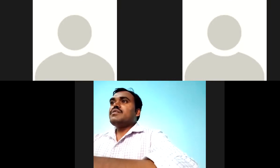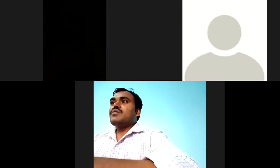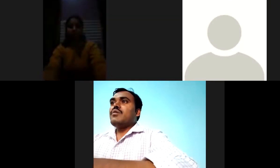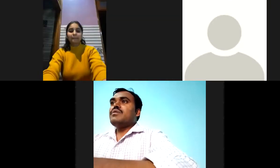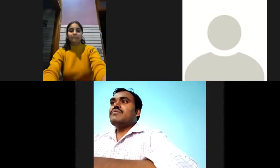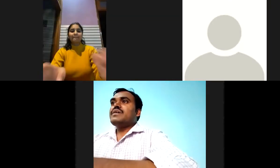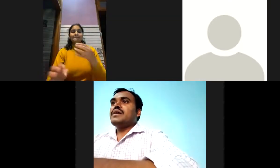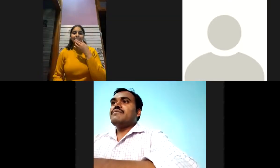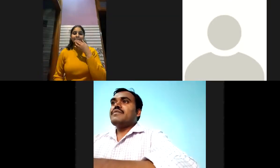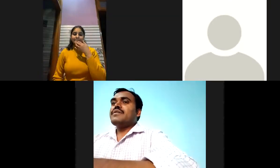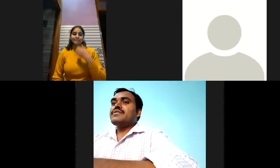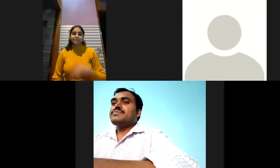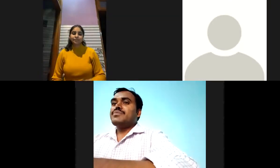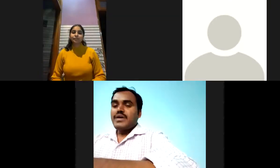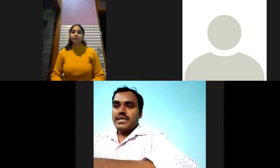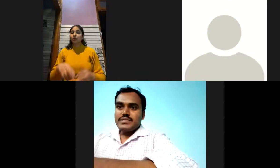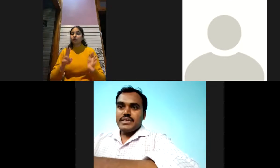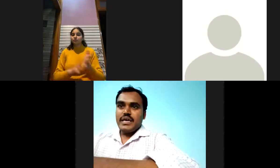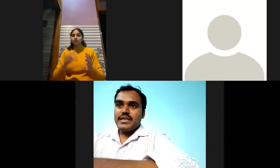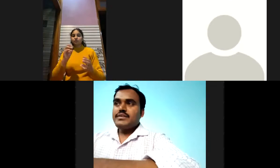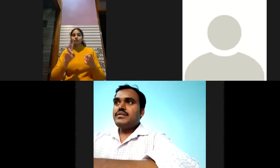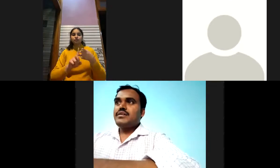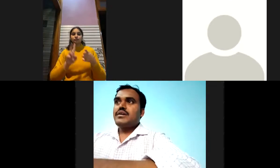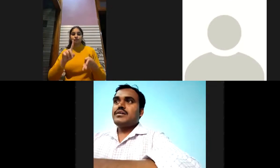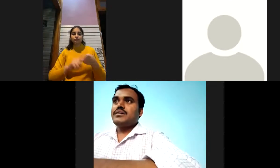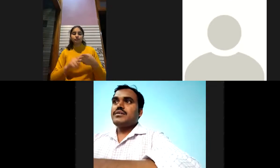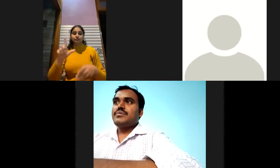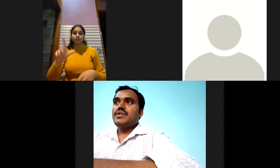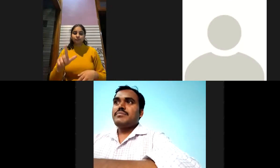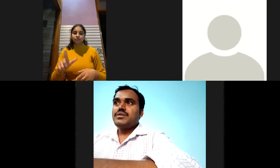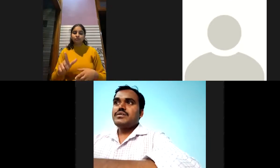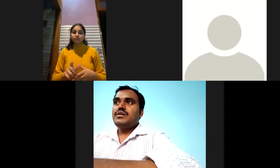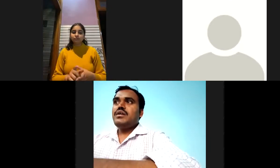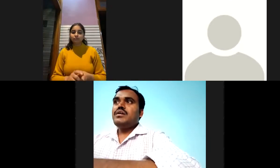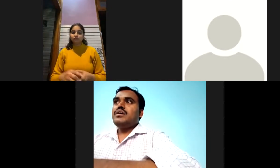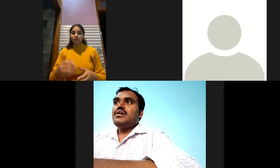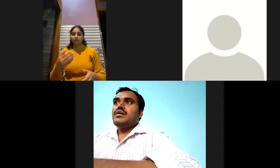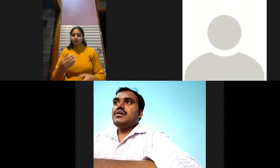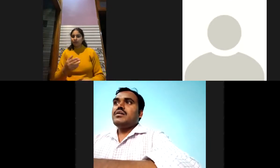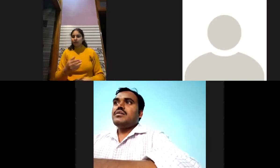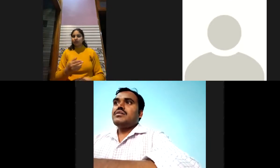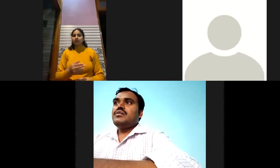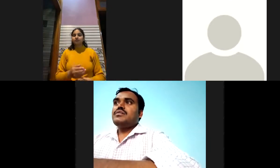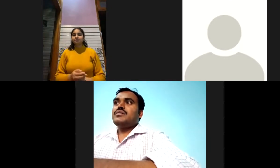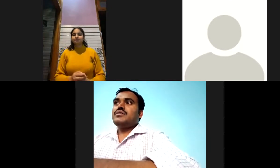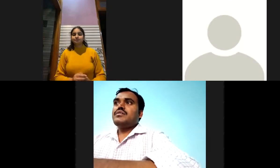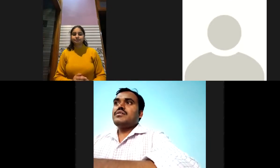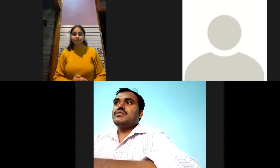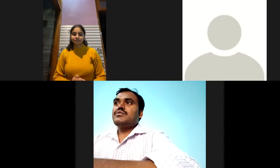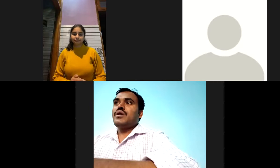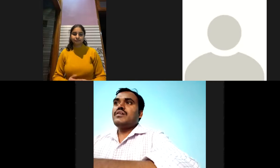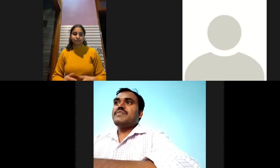In the novel, we have the protagonist character by name Oscar. Is